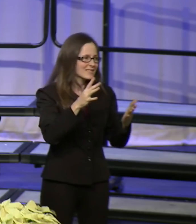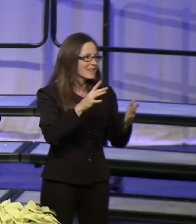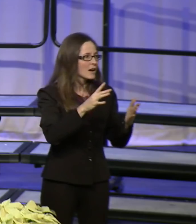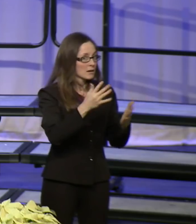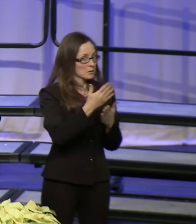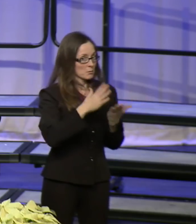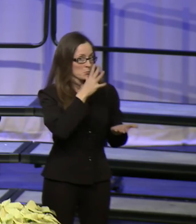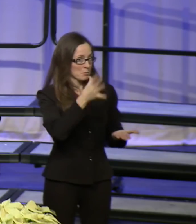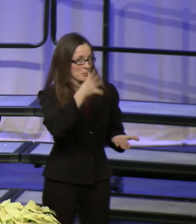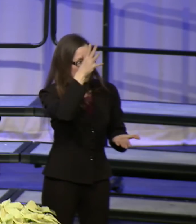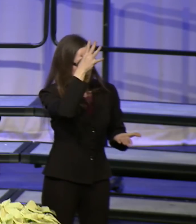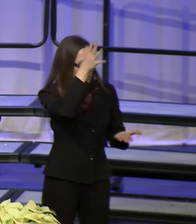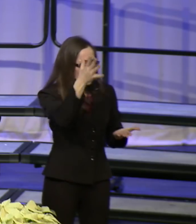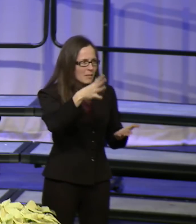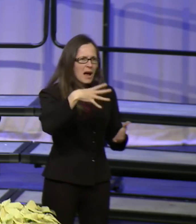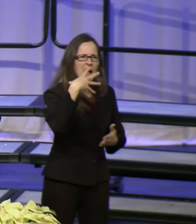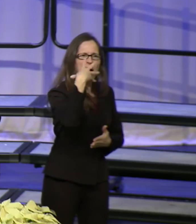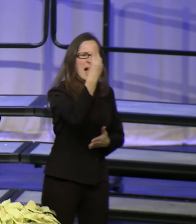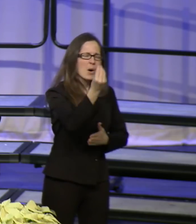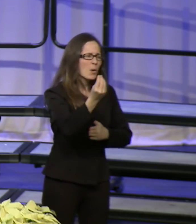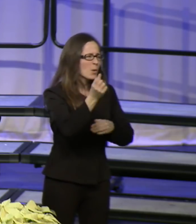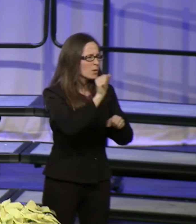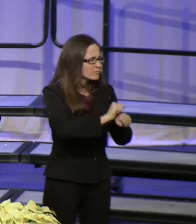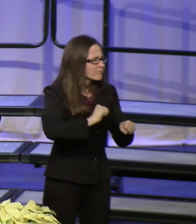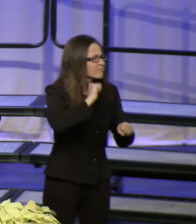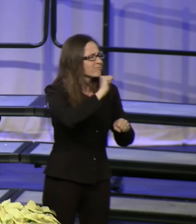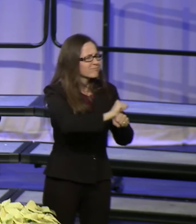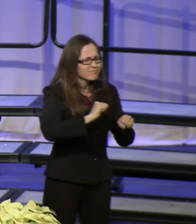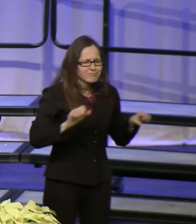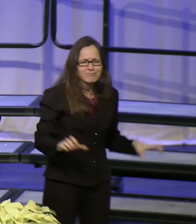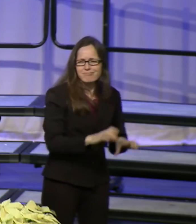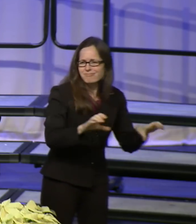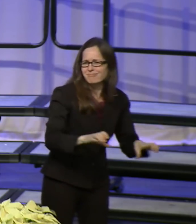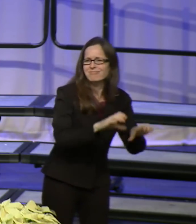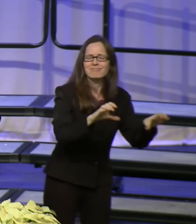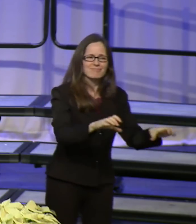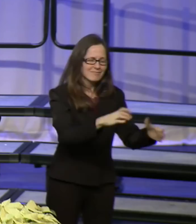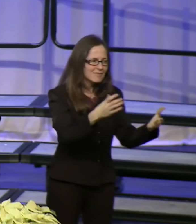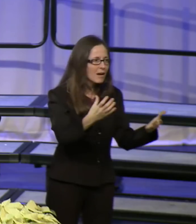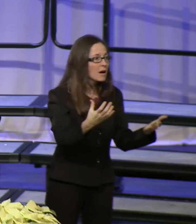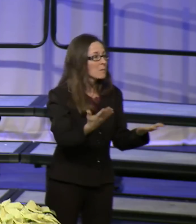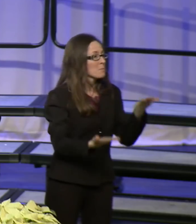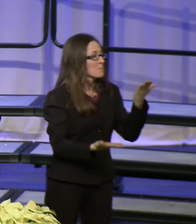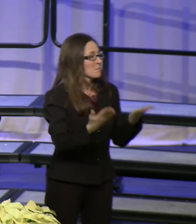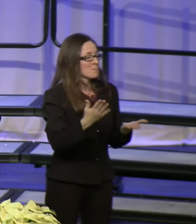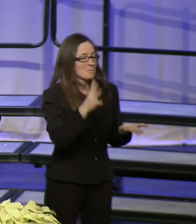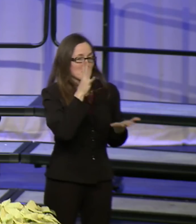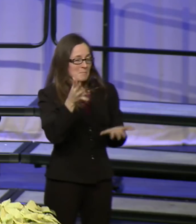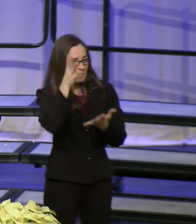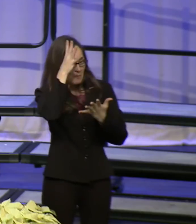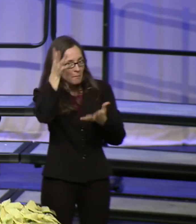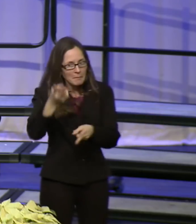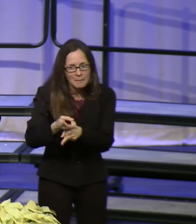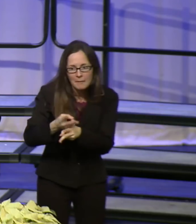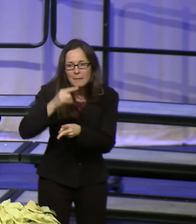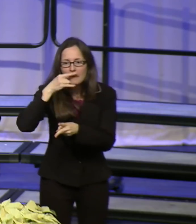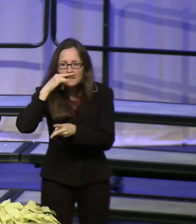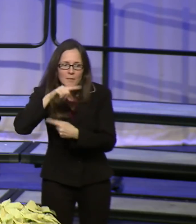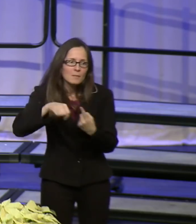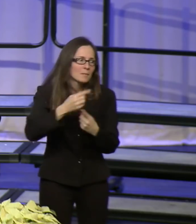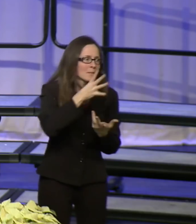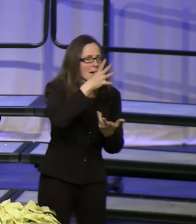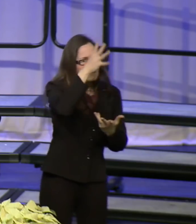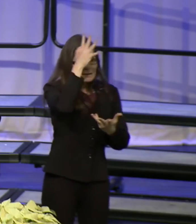was the mamas and the aunties and the grandmas who were there and will always be our guiding lights. Day after day, that tireless